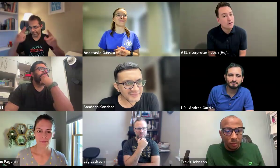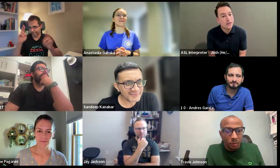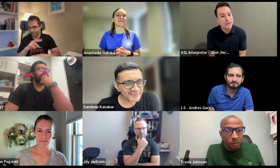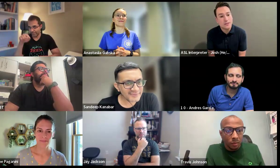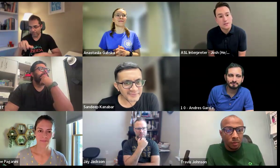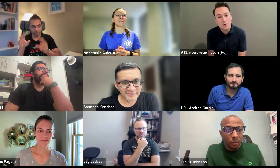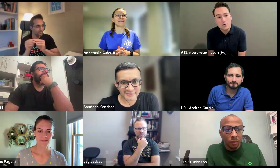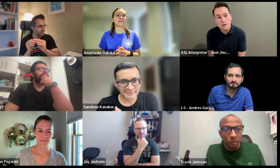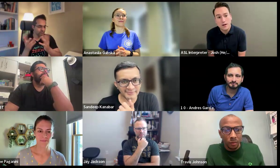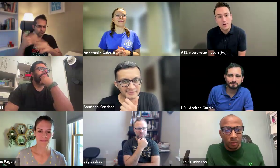there is